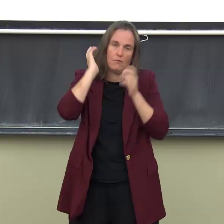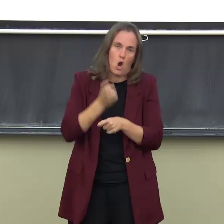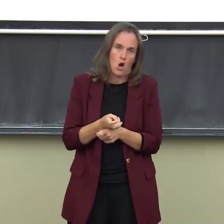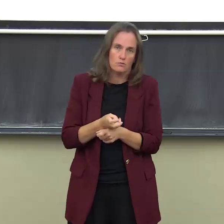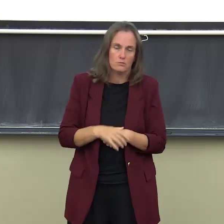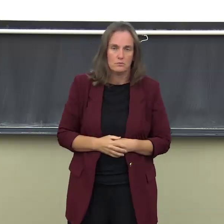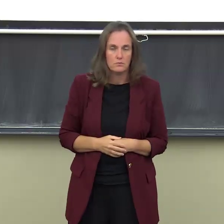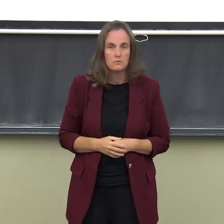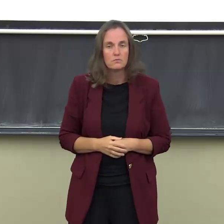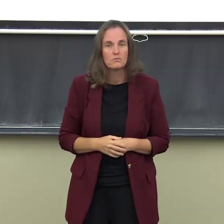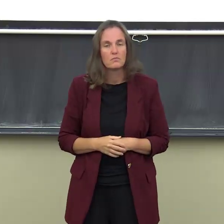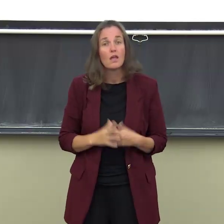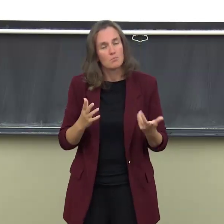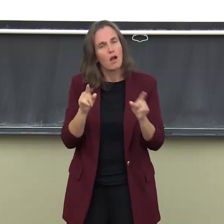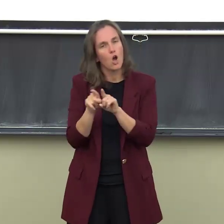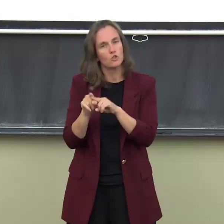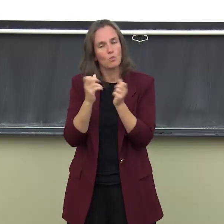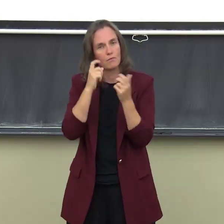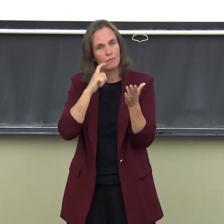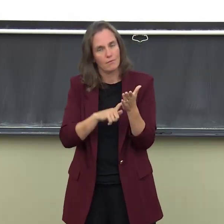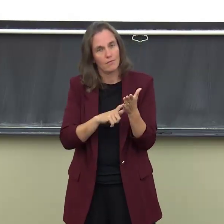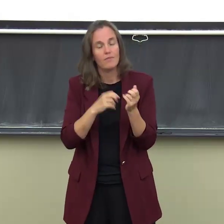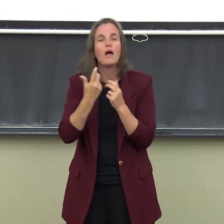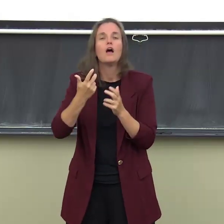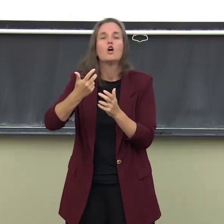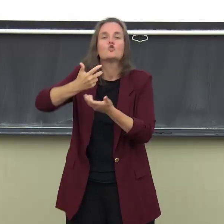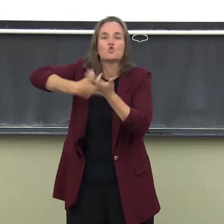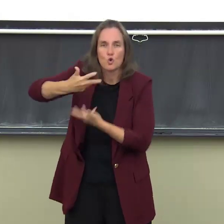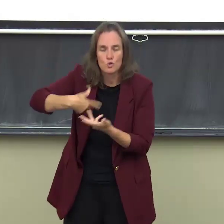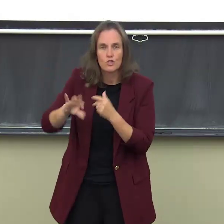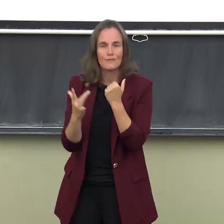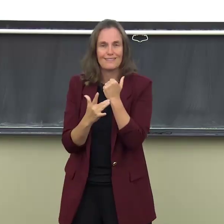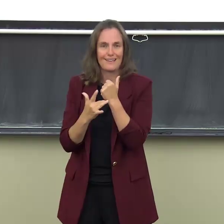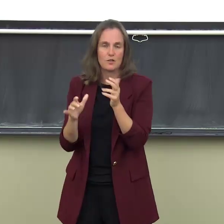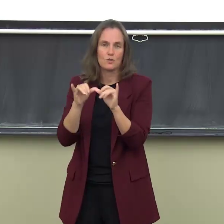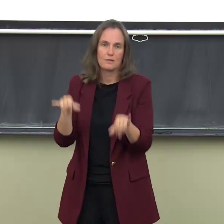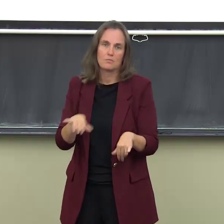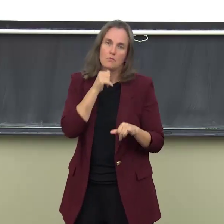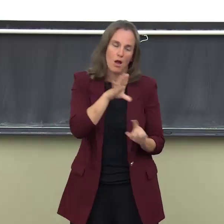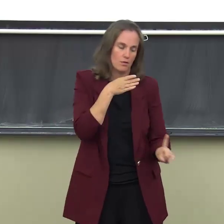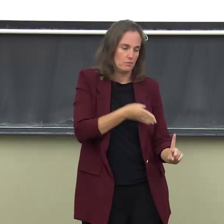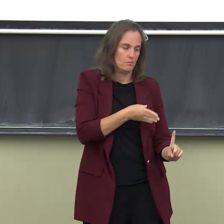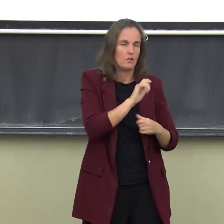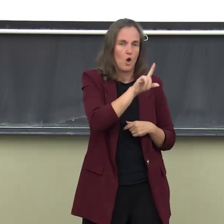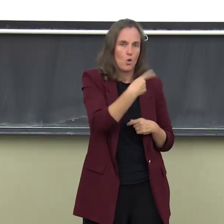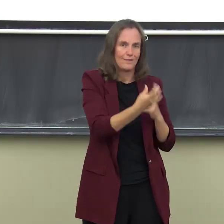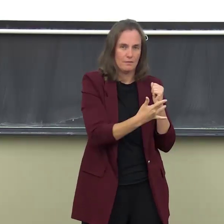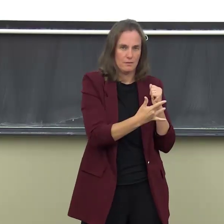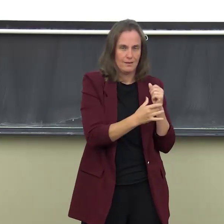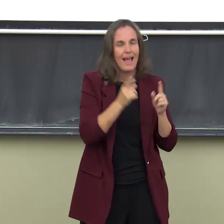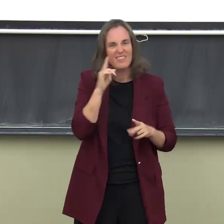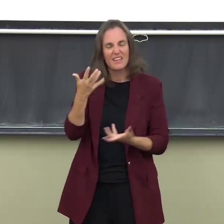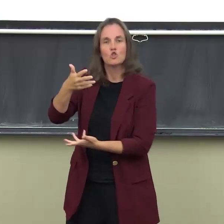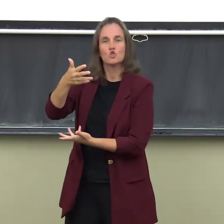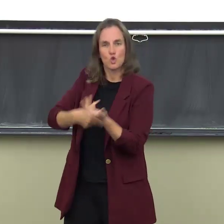But I also wanted to acknowledge it's socio-technical systems, not just technical systems. So the socio part, I think I agree, is where we can